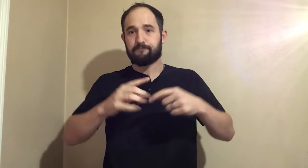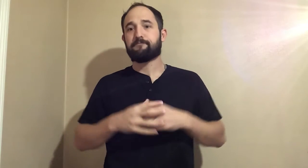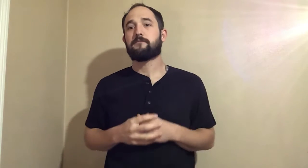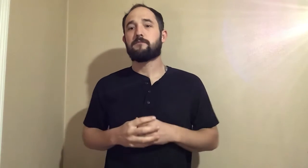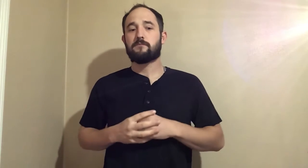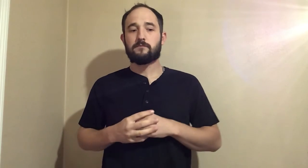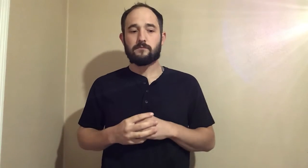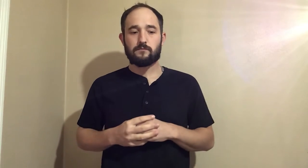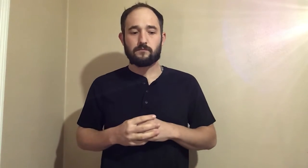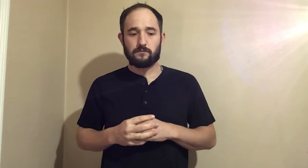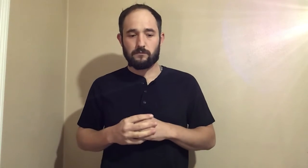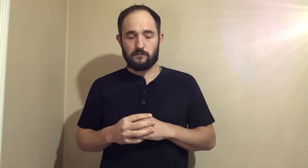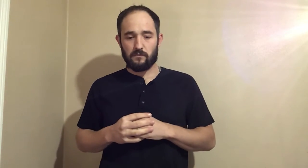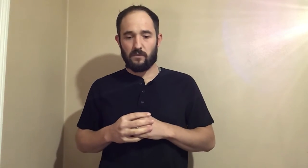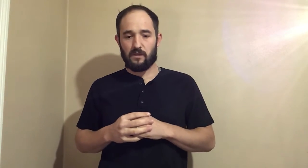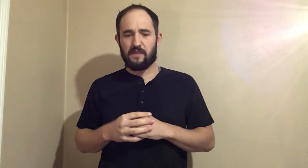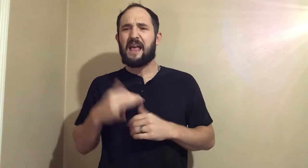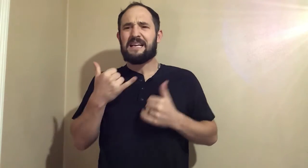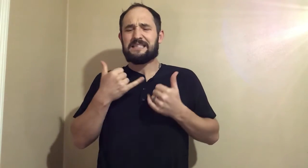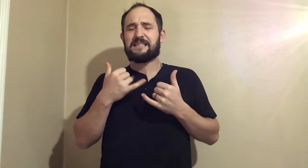a joint or into the nerve.